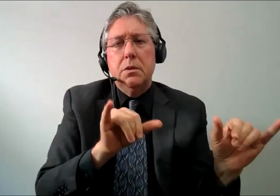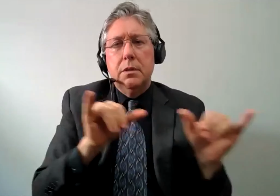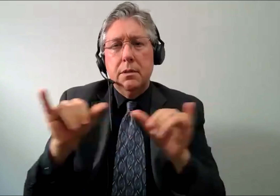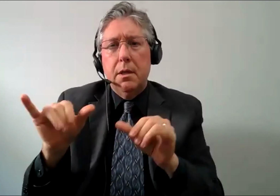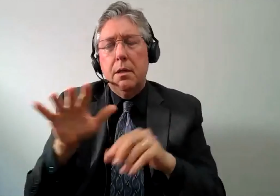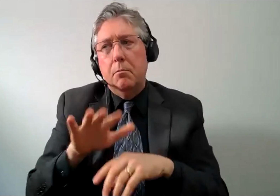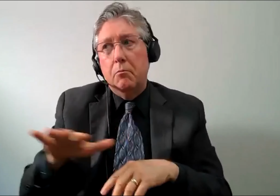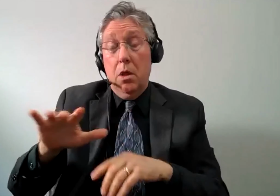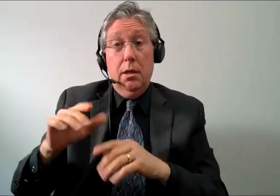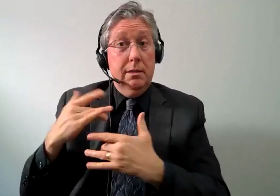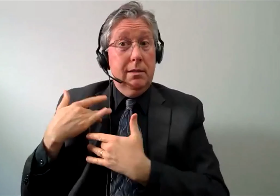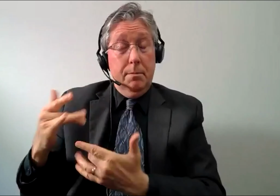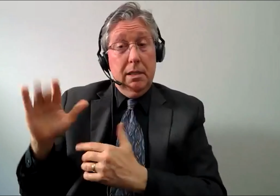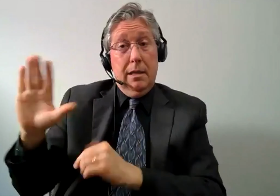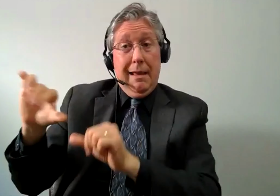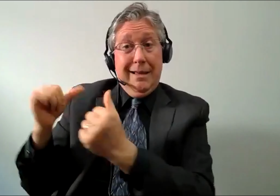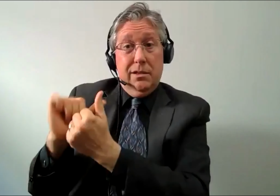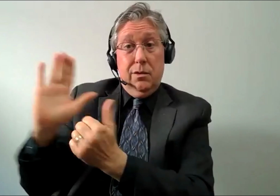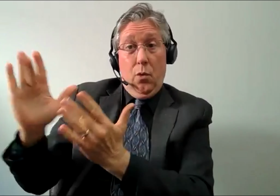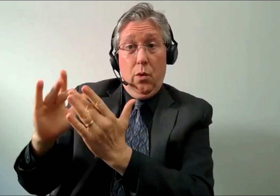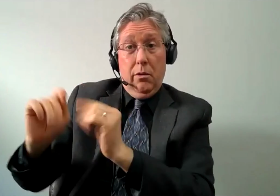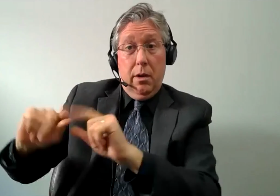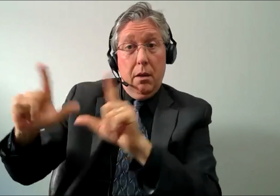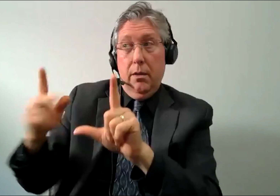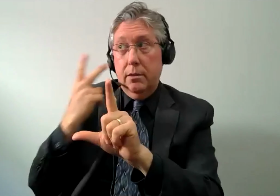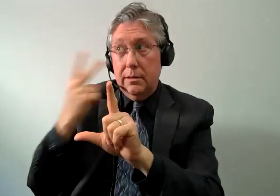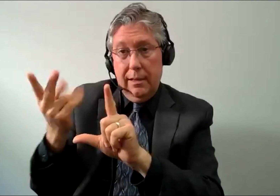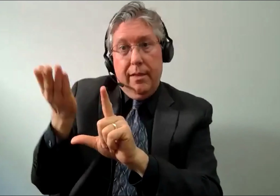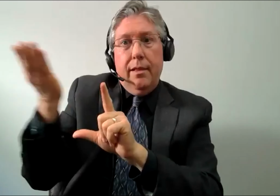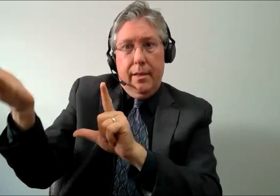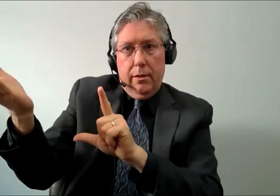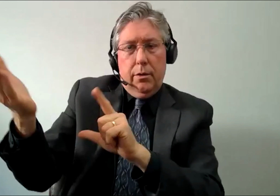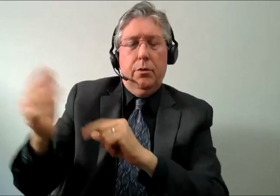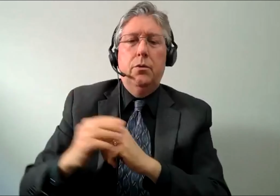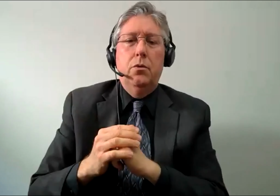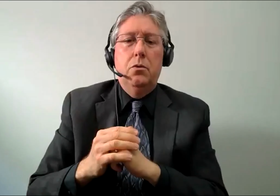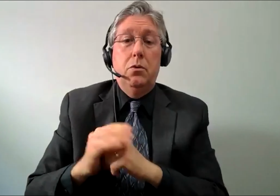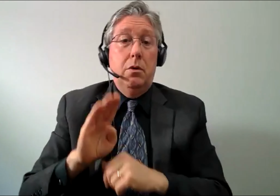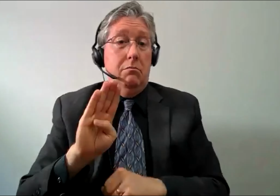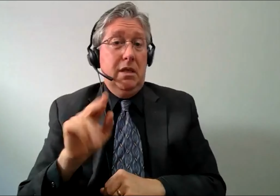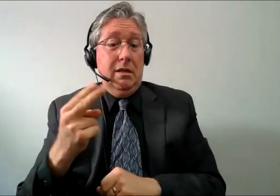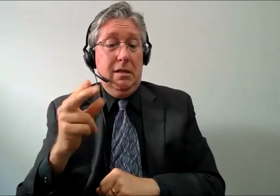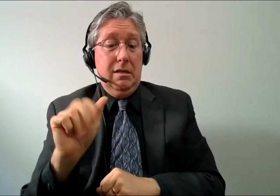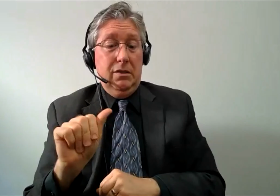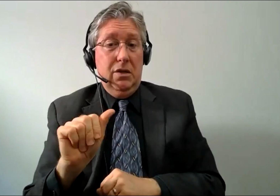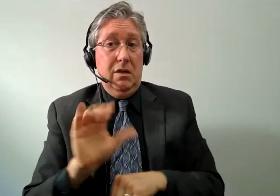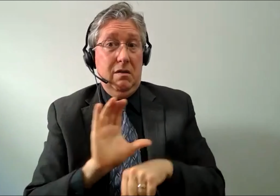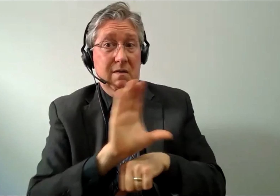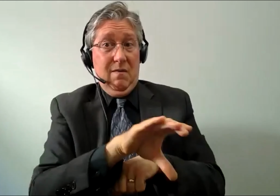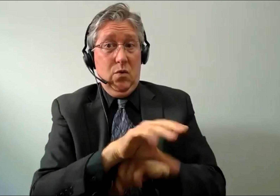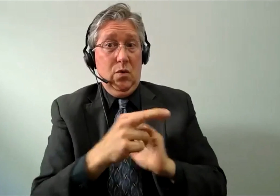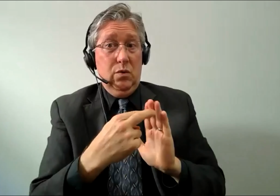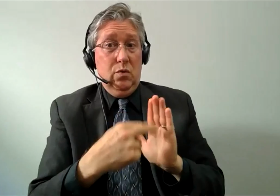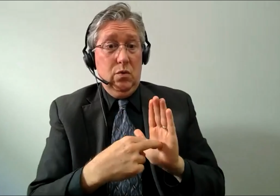agency's website. As far as how the BHA enforces its